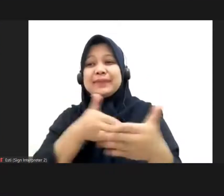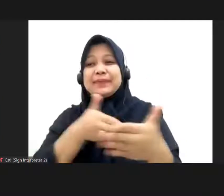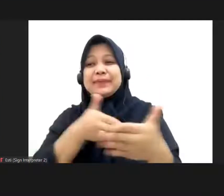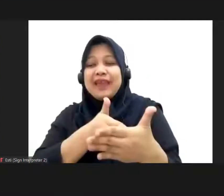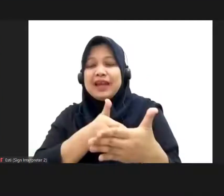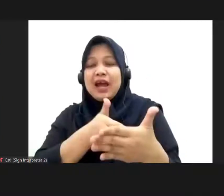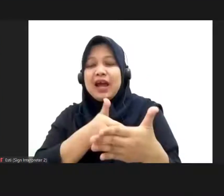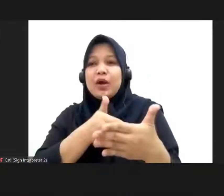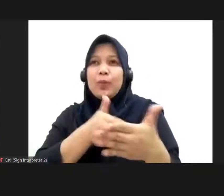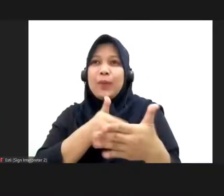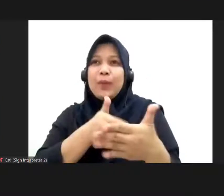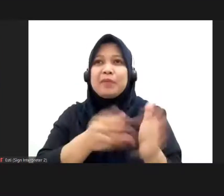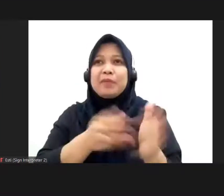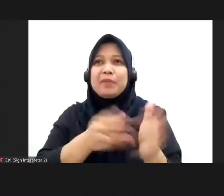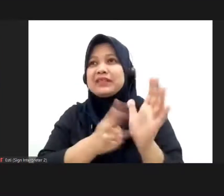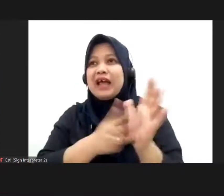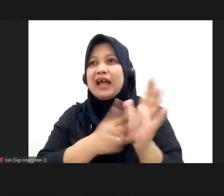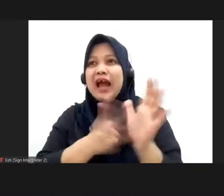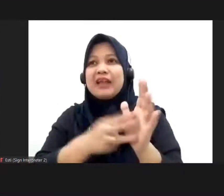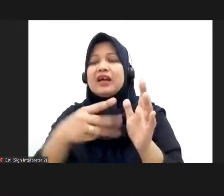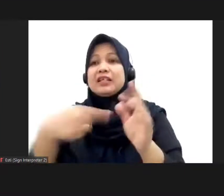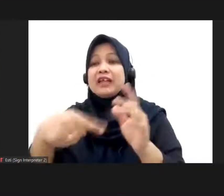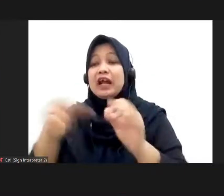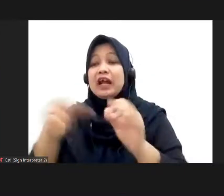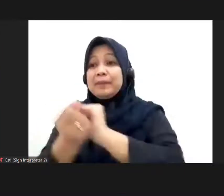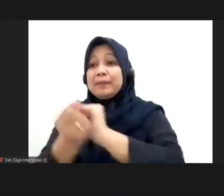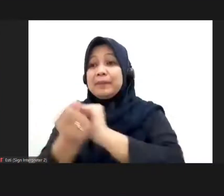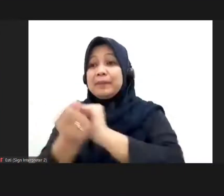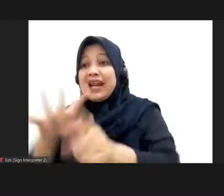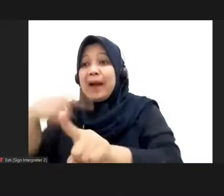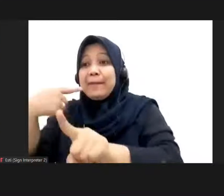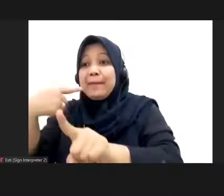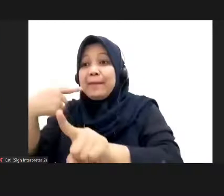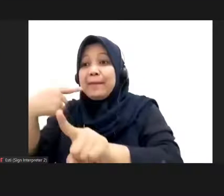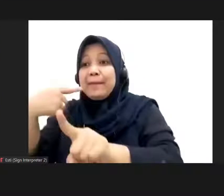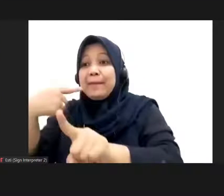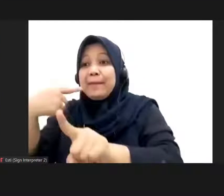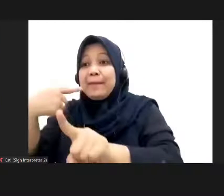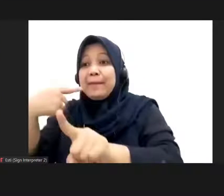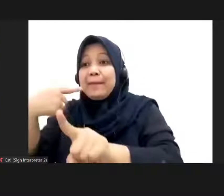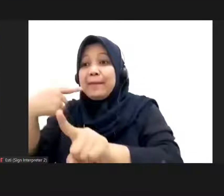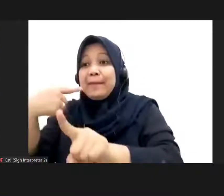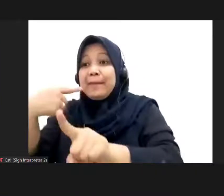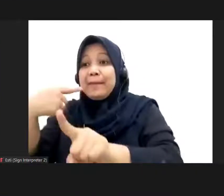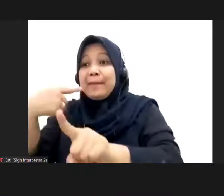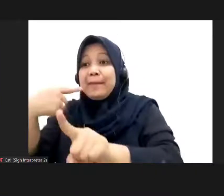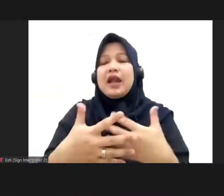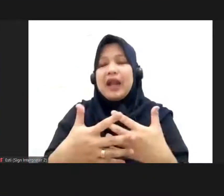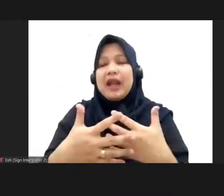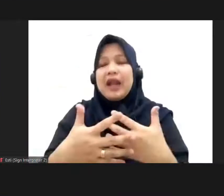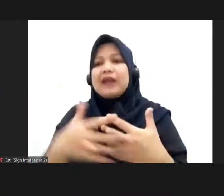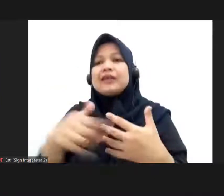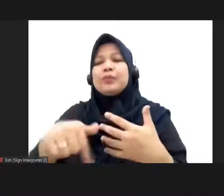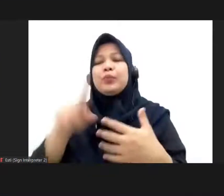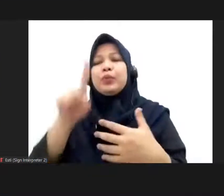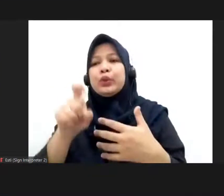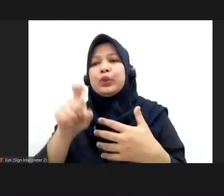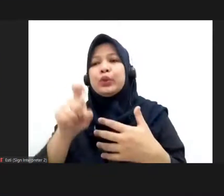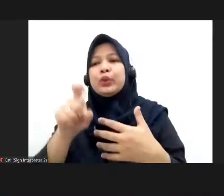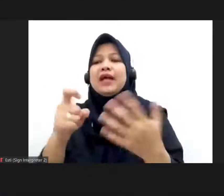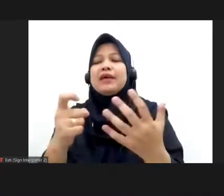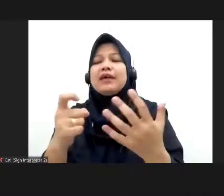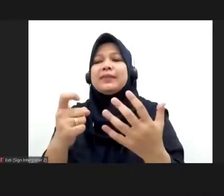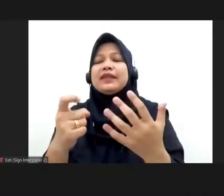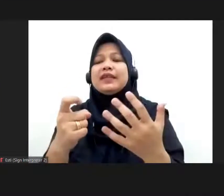multi-hazard pandemic, we have COVID and then the typhoon, is the psychosocial support. What